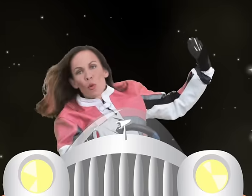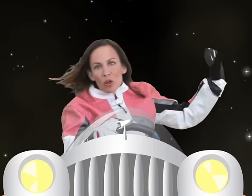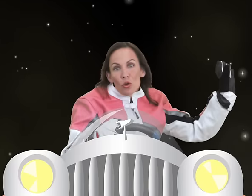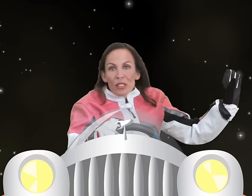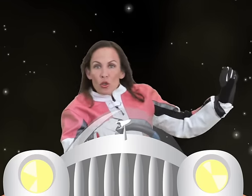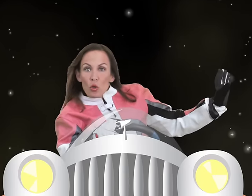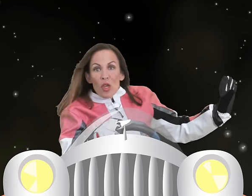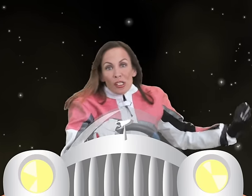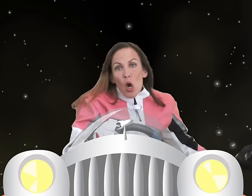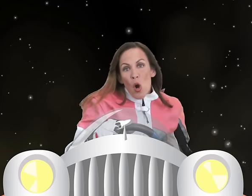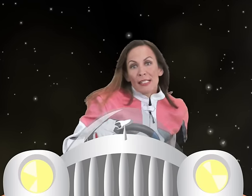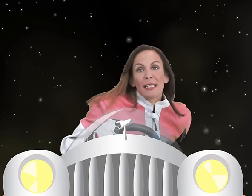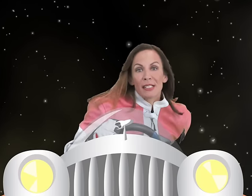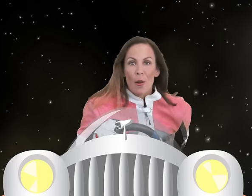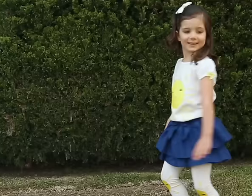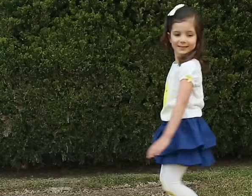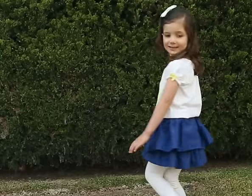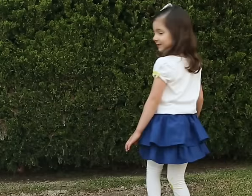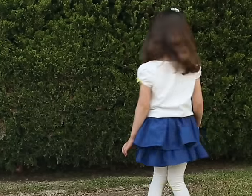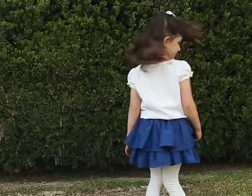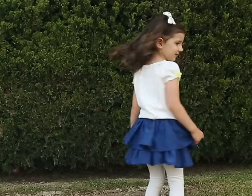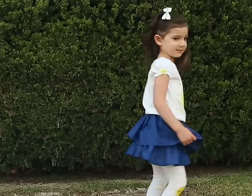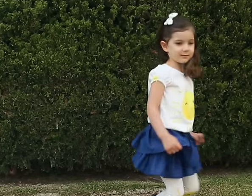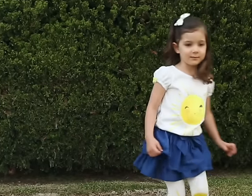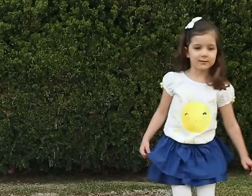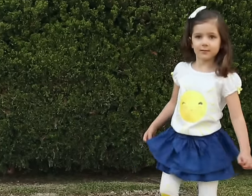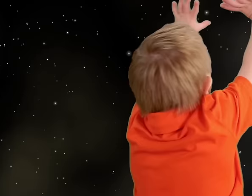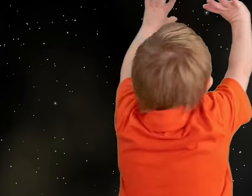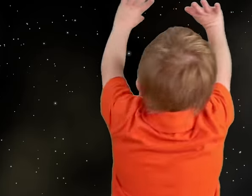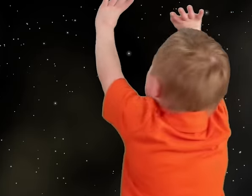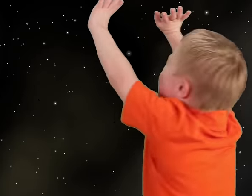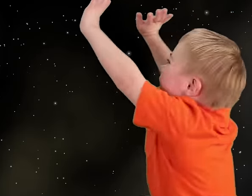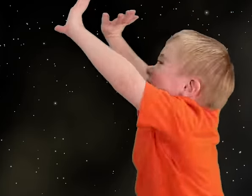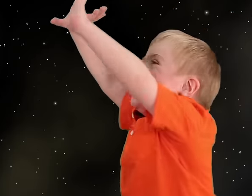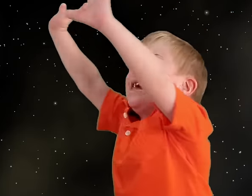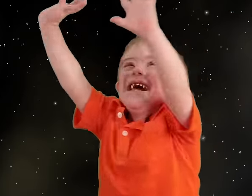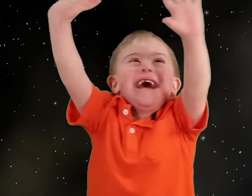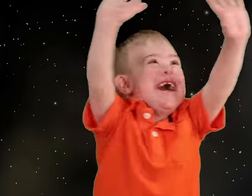We're cruising through our solar system. It's been like a planet. We're cruising through our solar system.